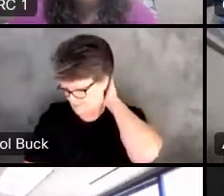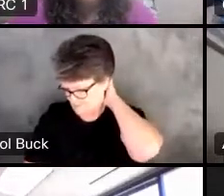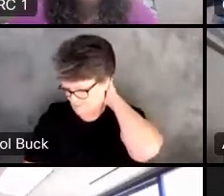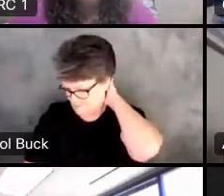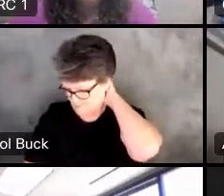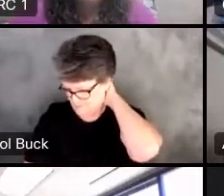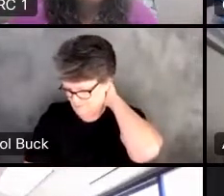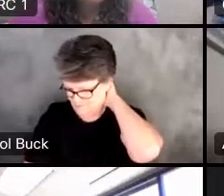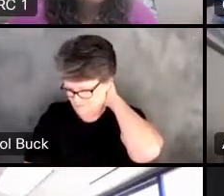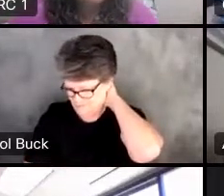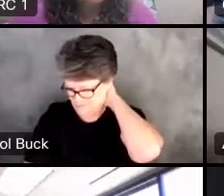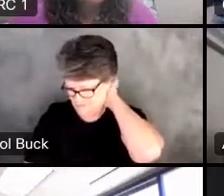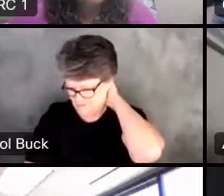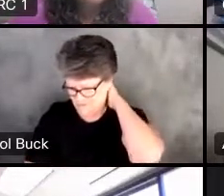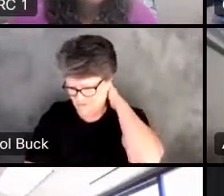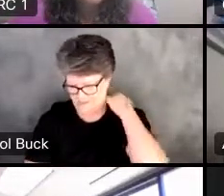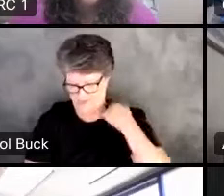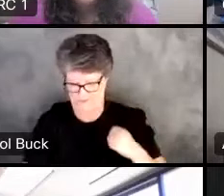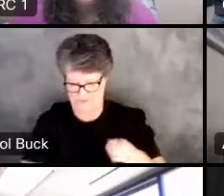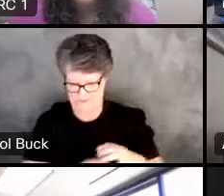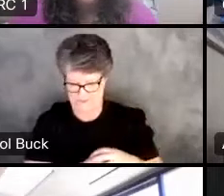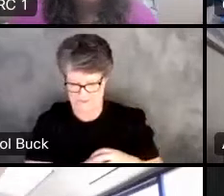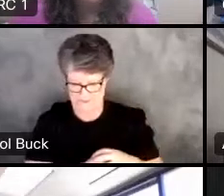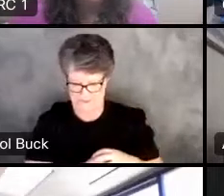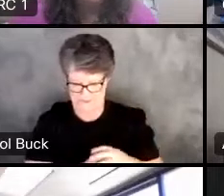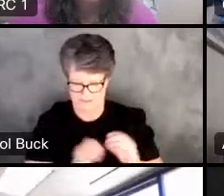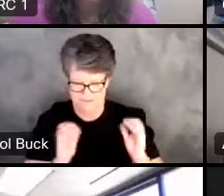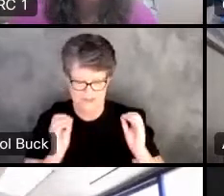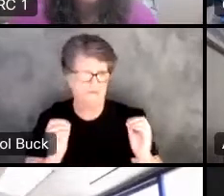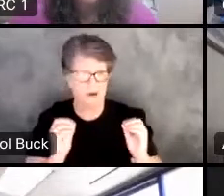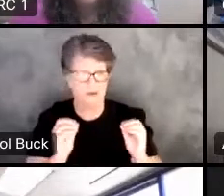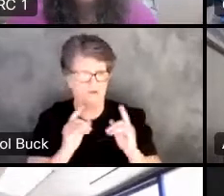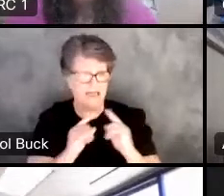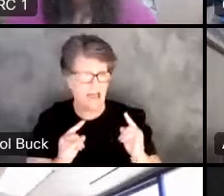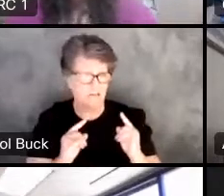No stories, no camp stories. No. Okay, well, thanks.